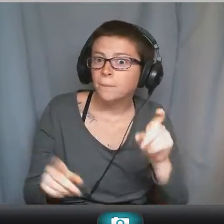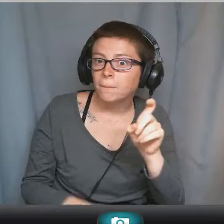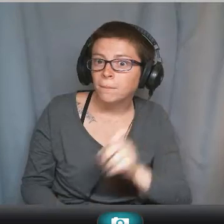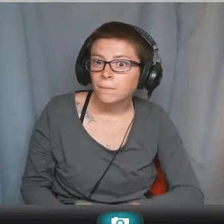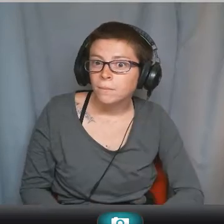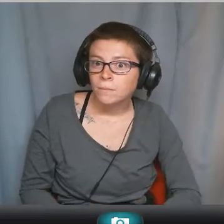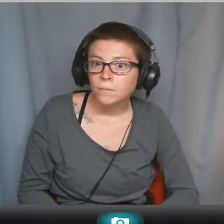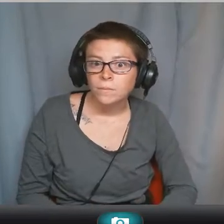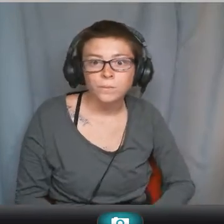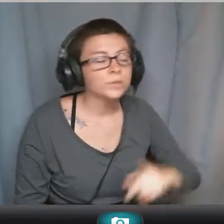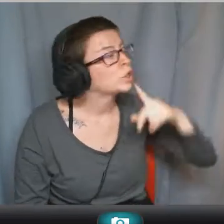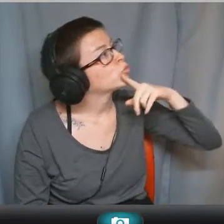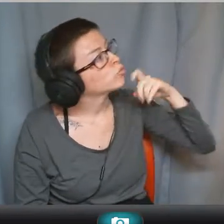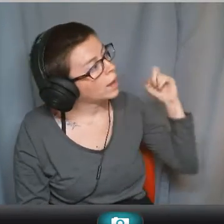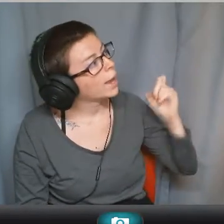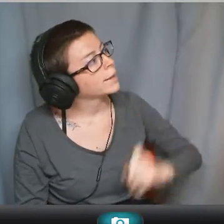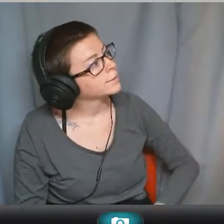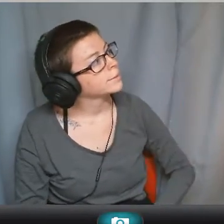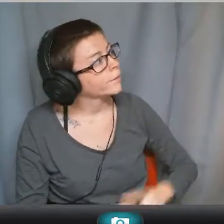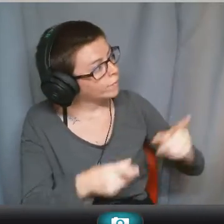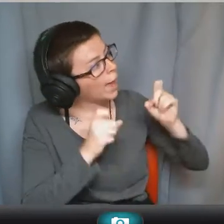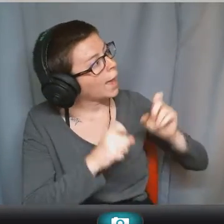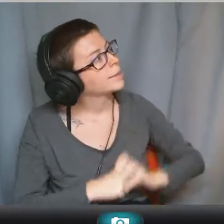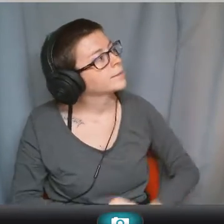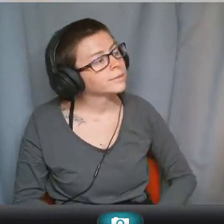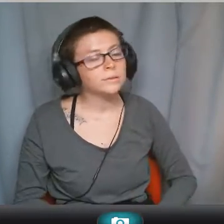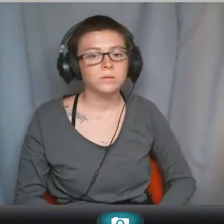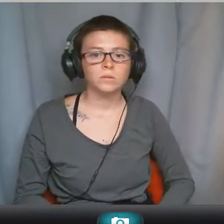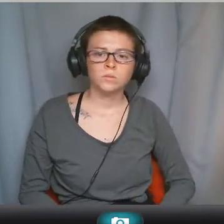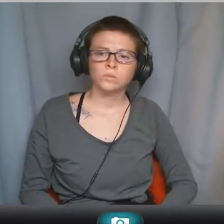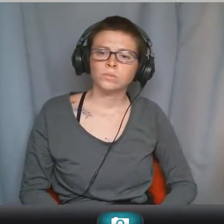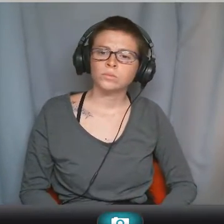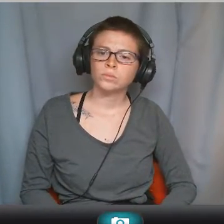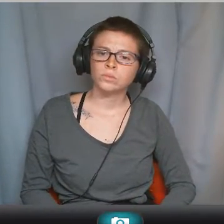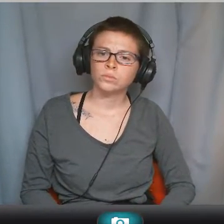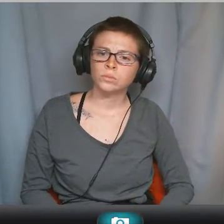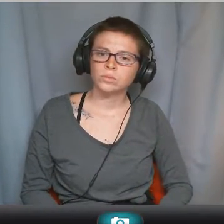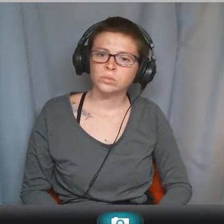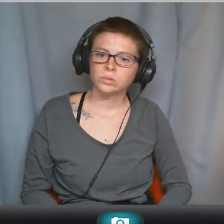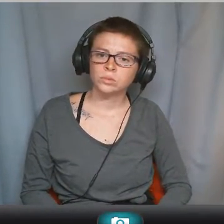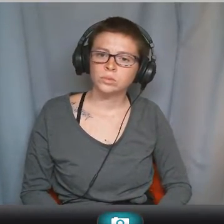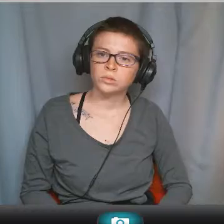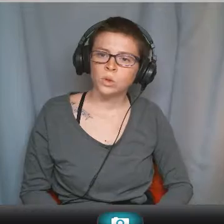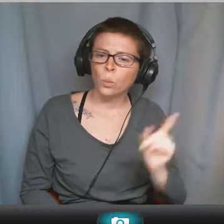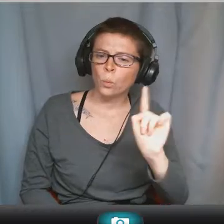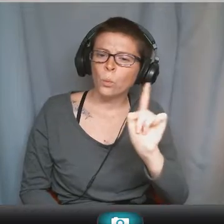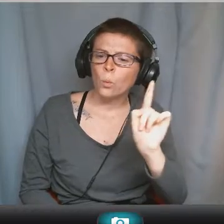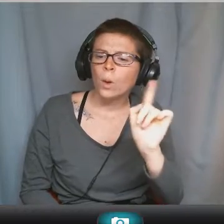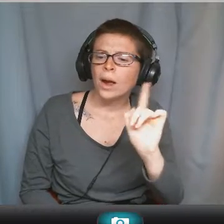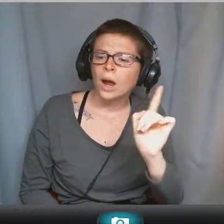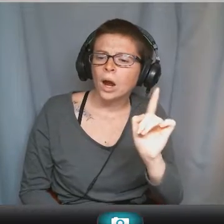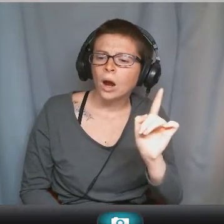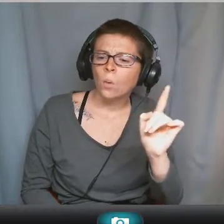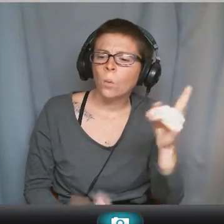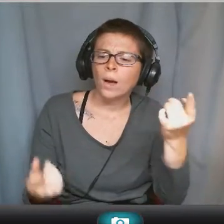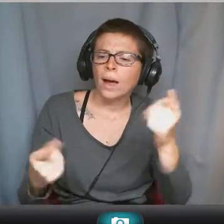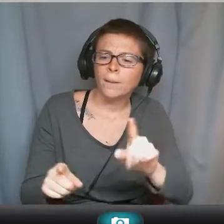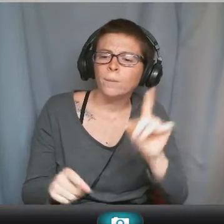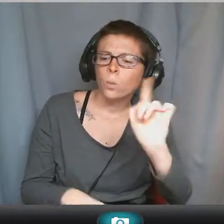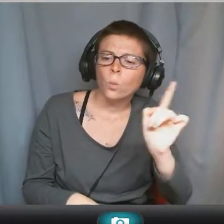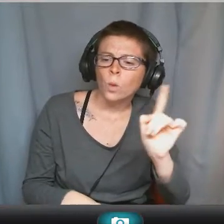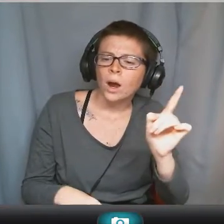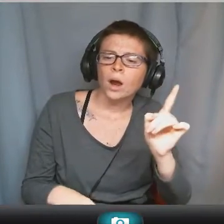It blows off. Very fast. Where do you think it goes? Into the ground? Into the clouds? Some of it might go into the ground.